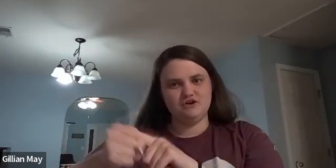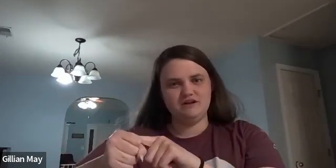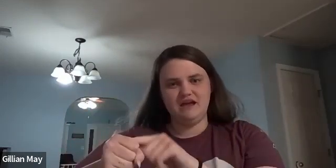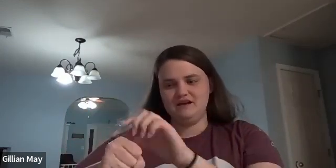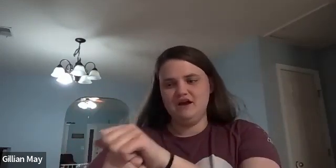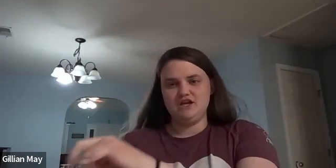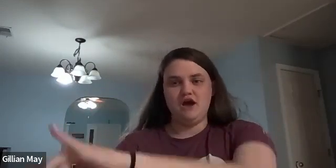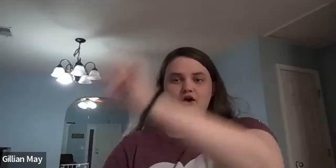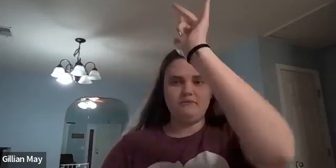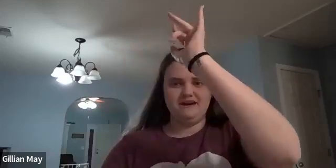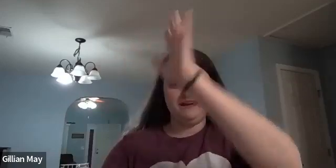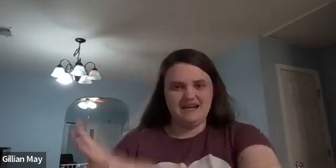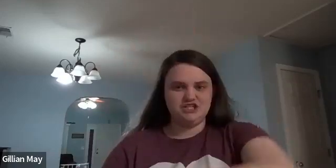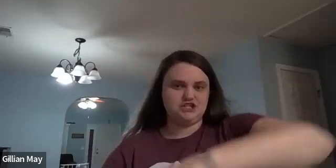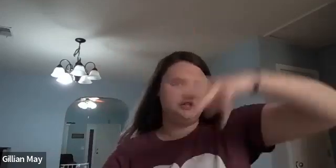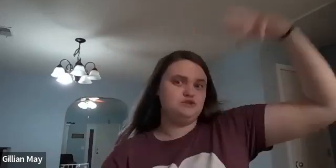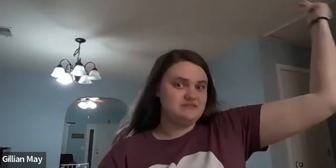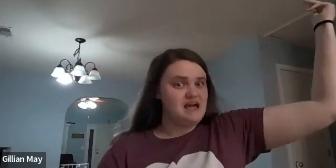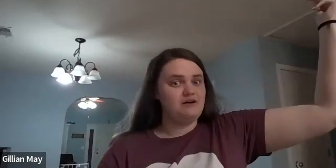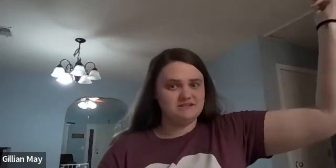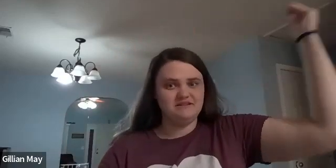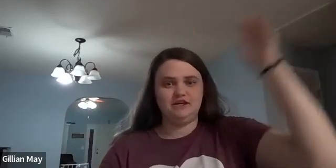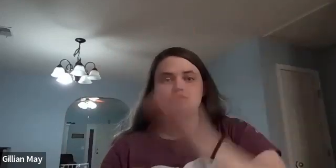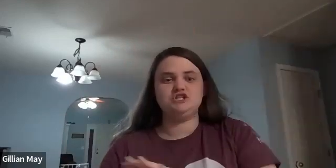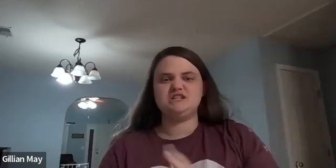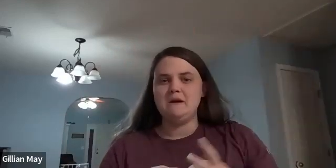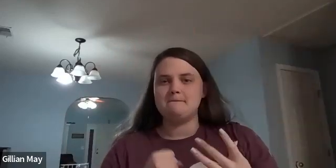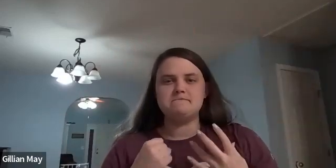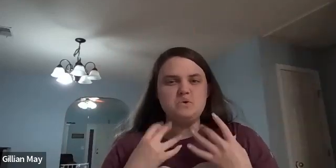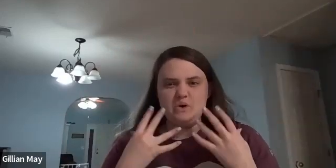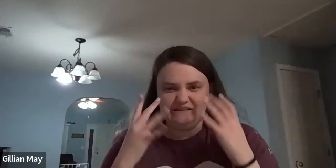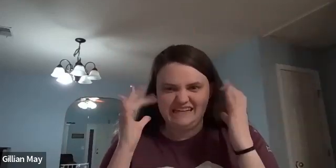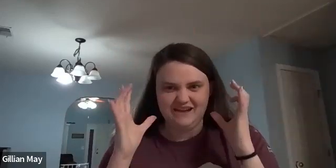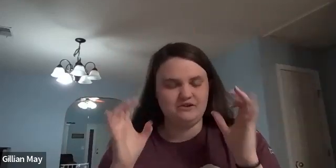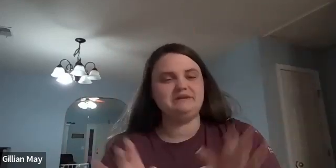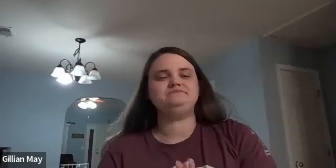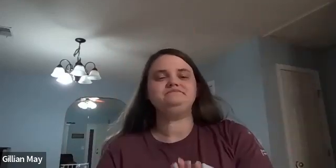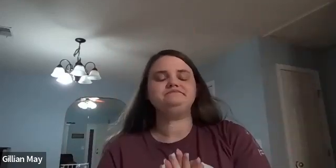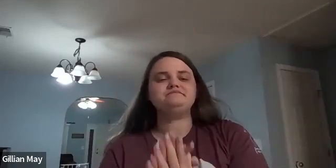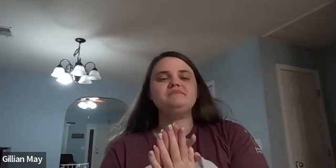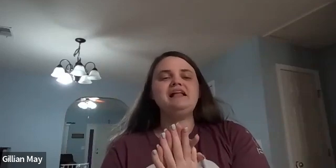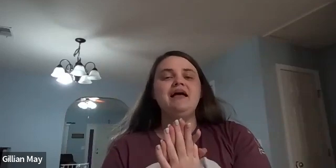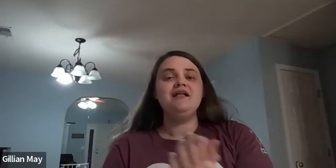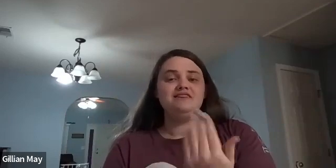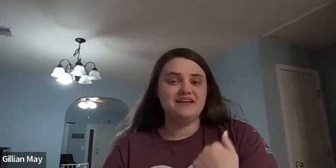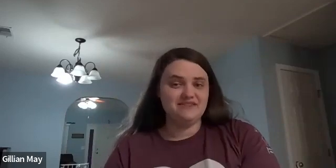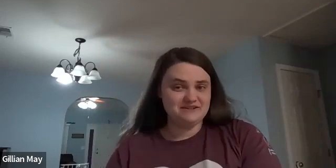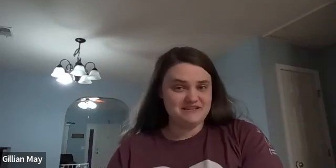soda can. You open it and it just shoots out. Like you are just boiling angry. Then there's